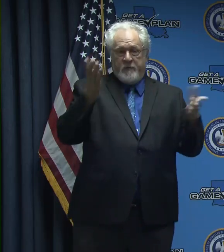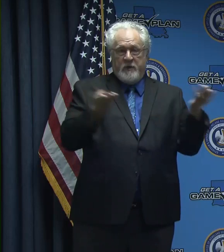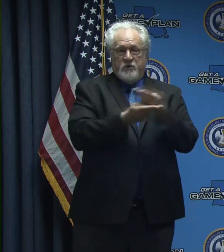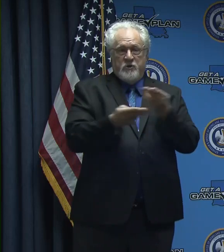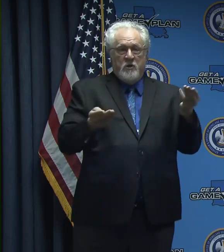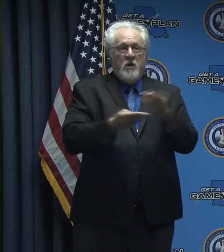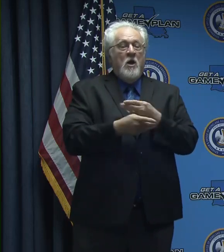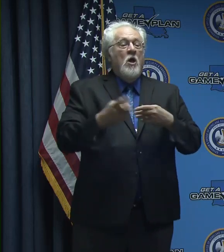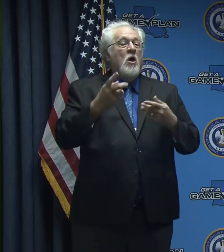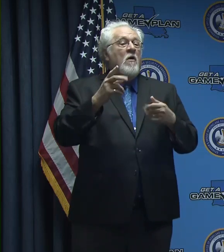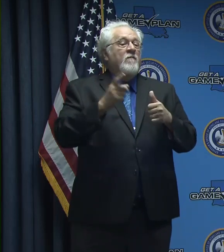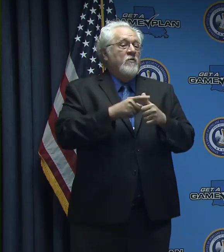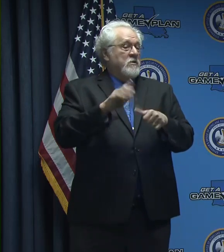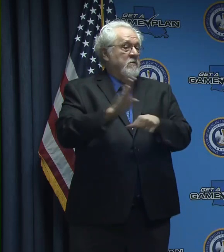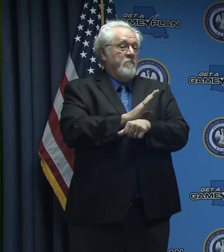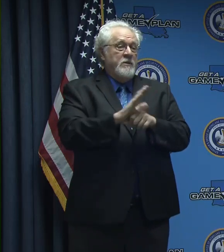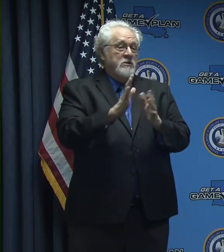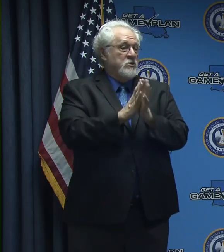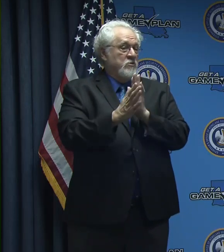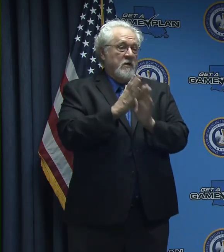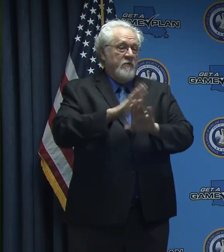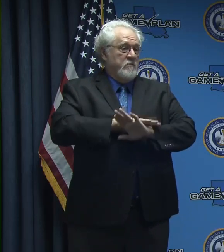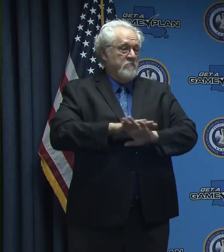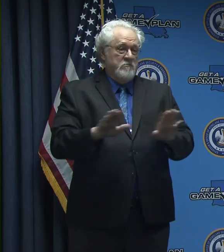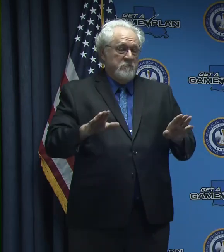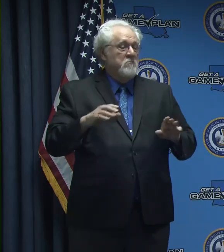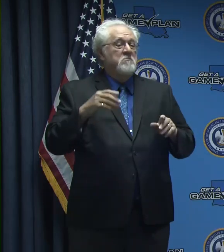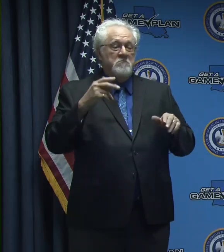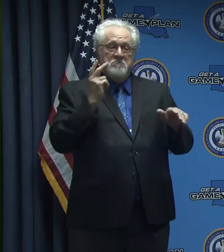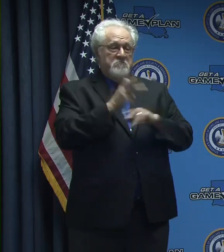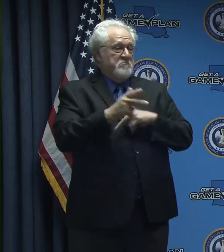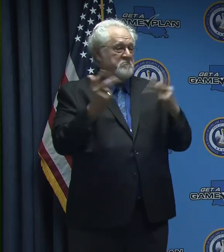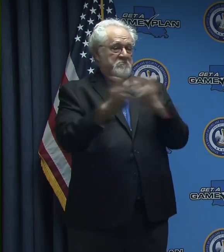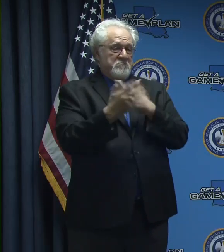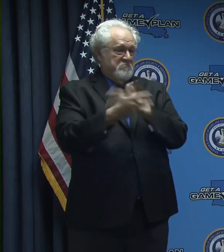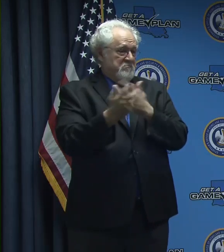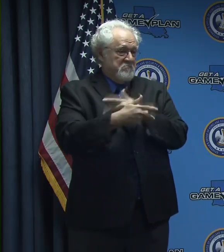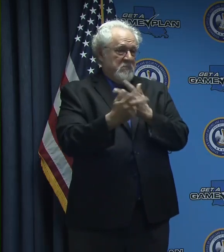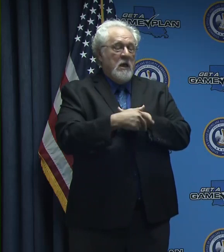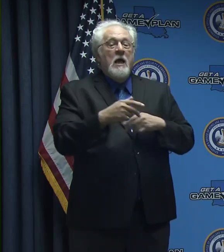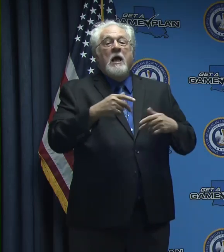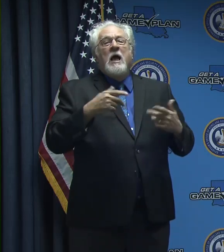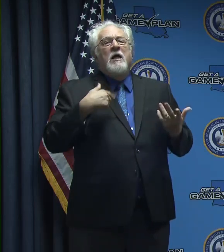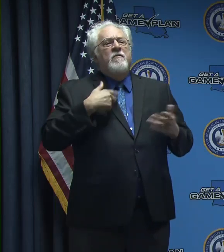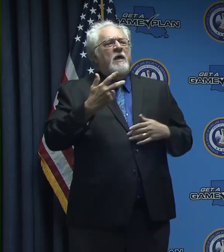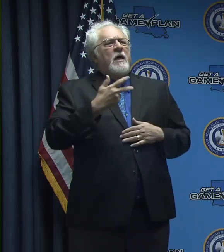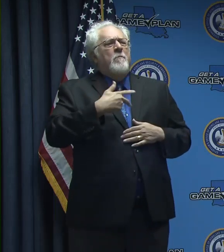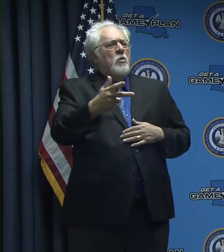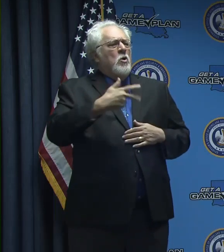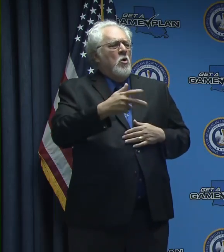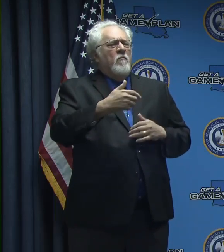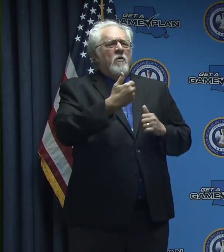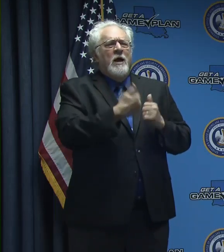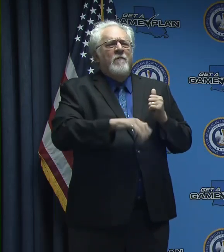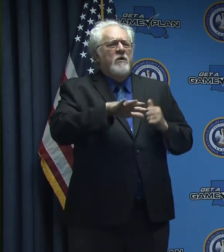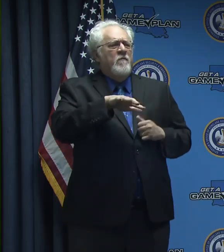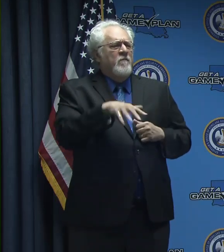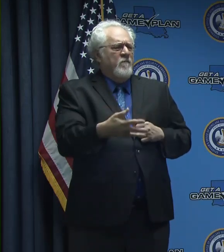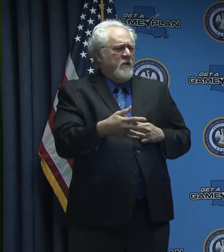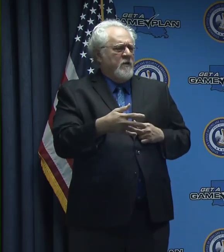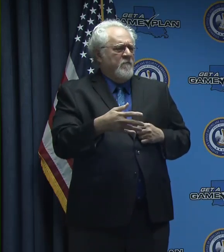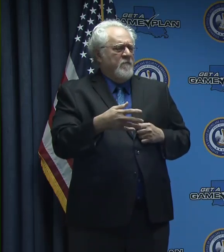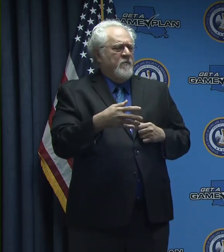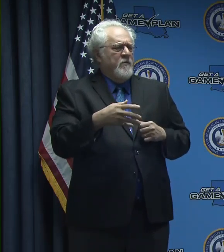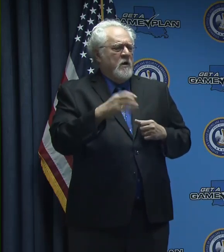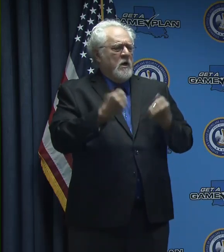of all, commercial traffic is not being hindered at all. It's my understanding that they're pulling over every fifth vehicle from out